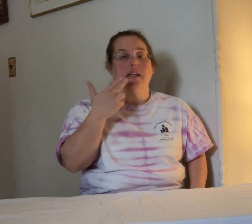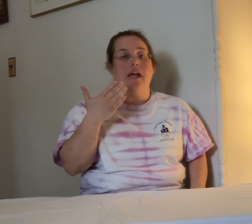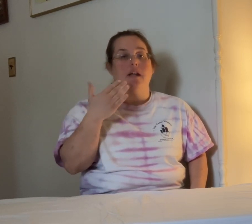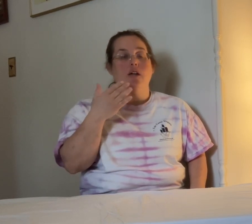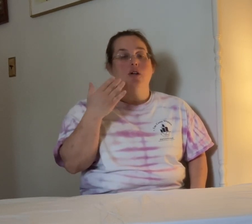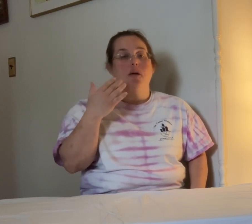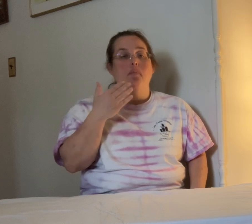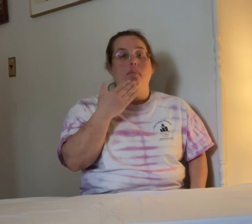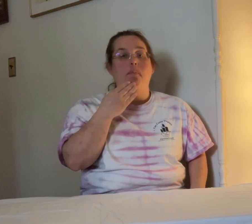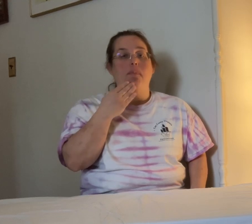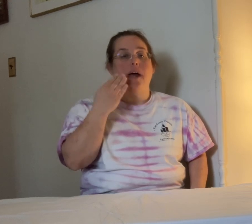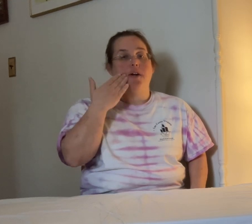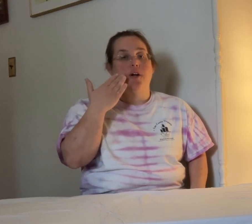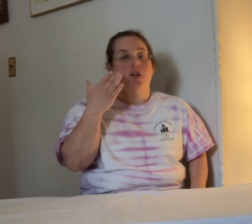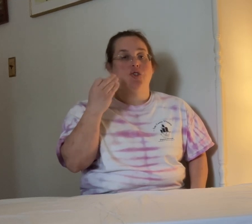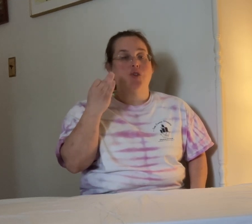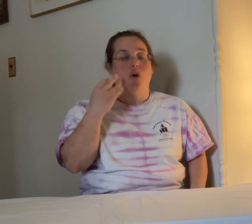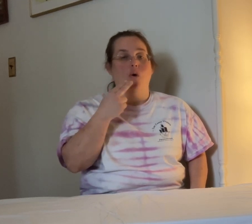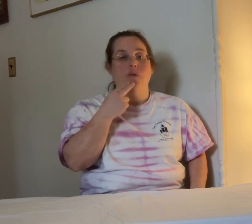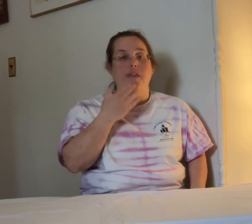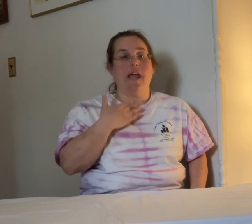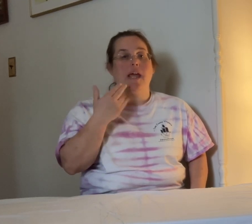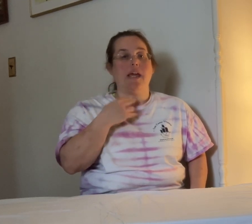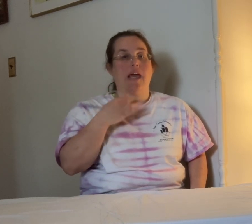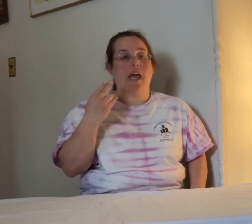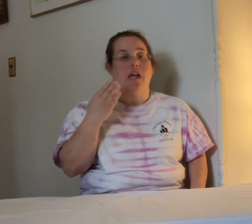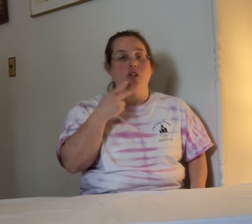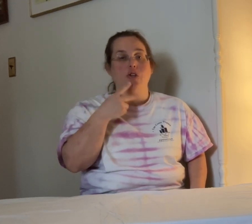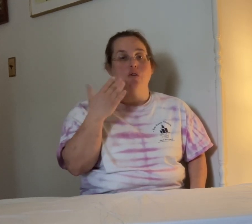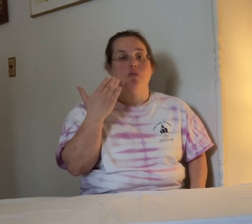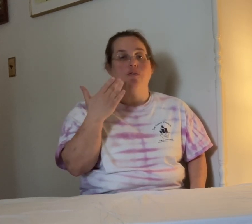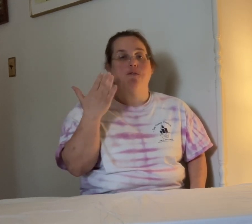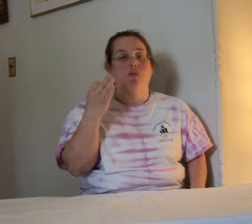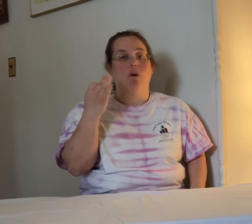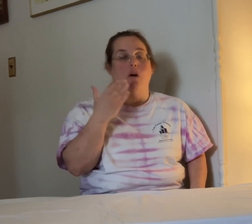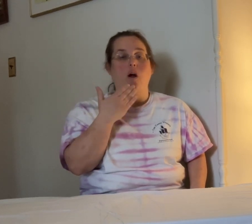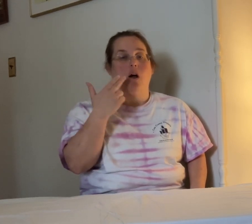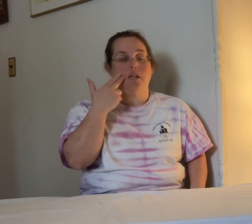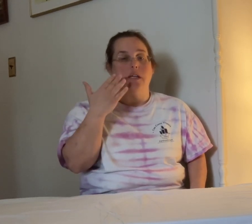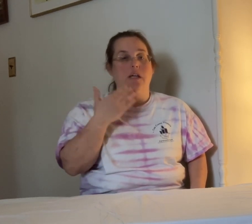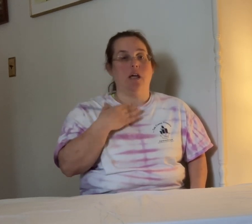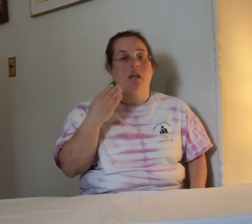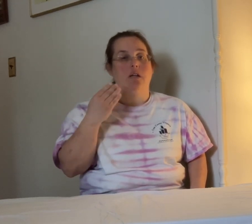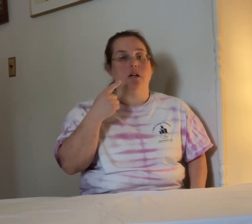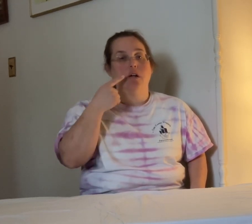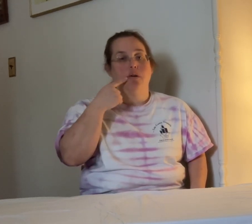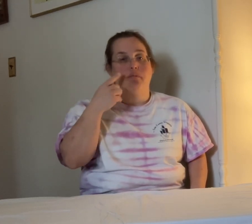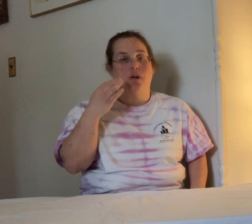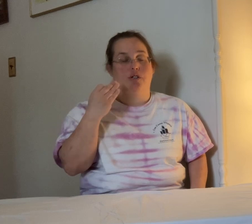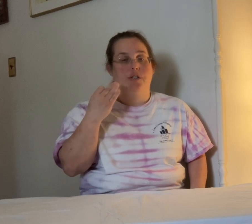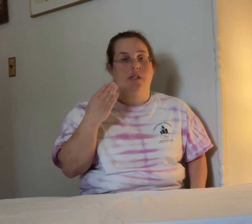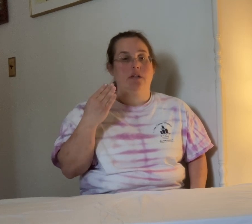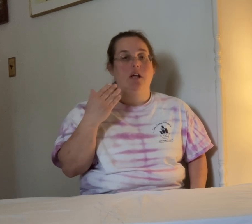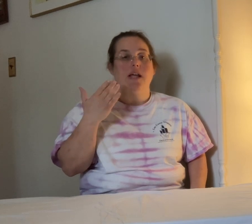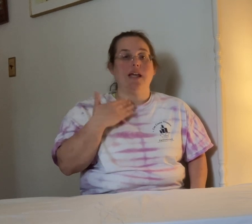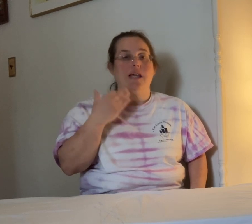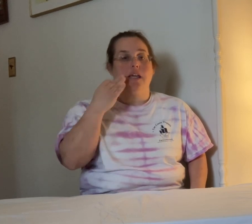get better so they can cue for Augie in person.